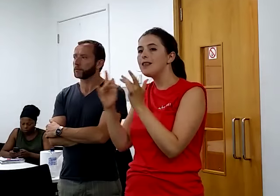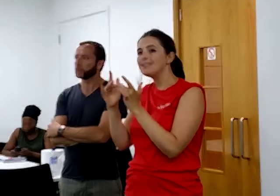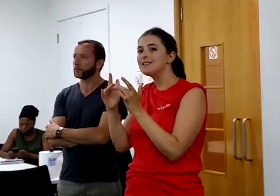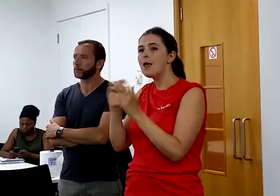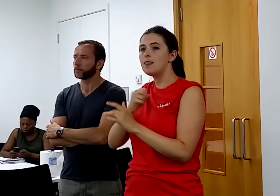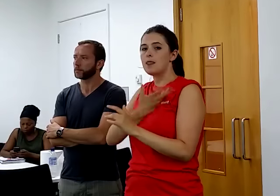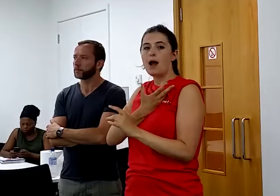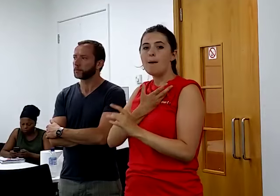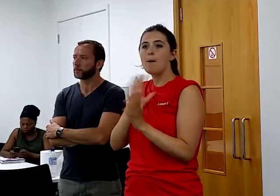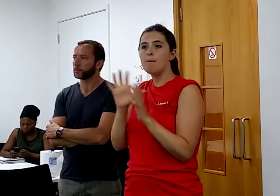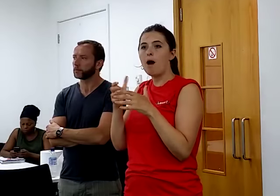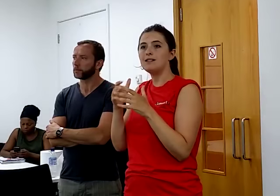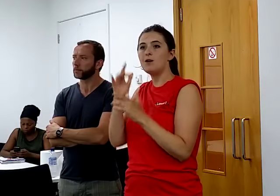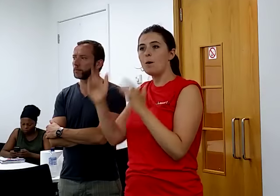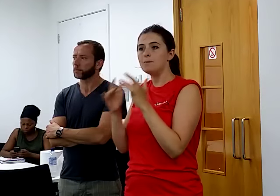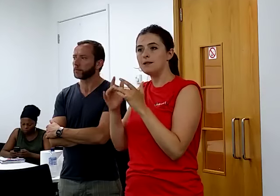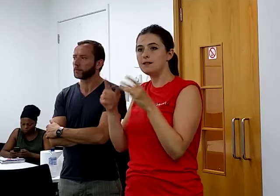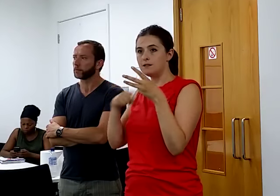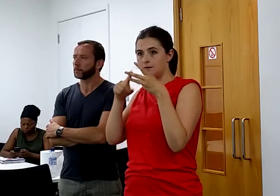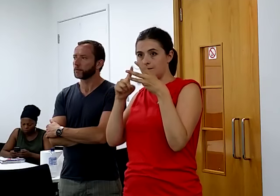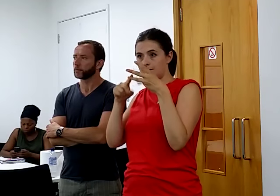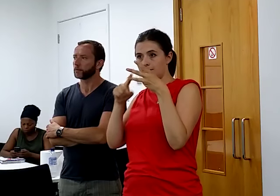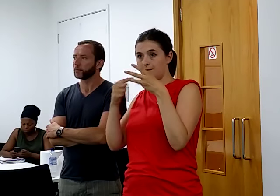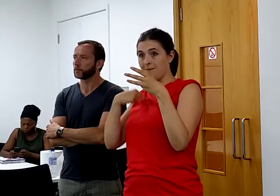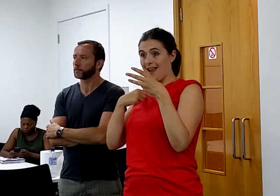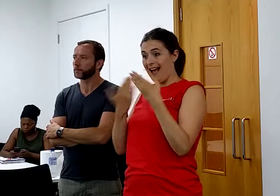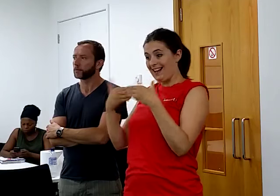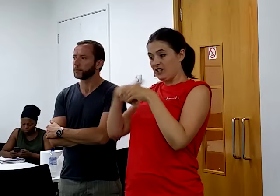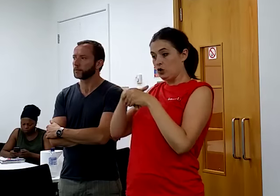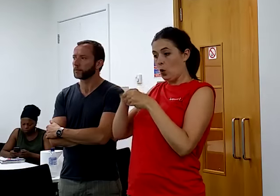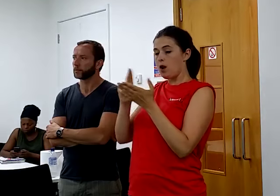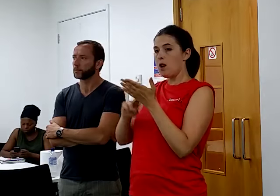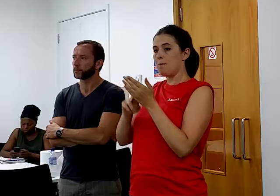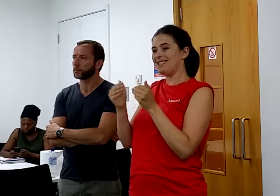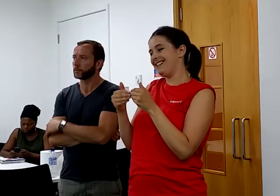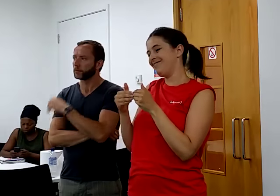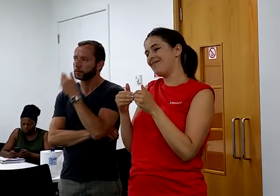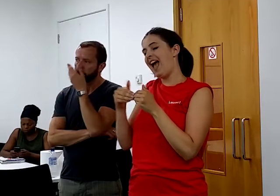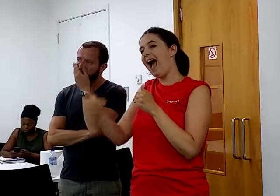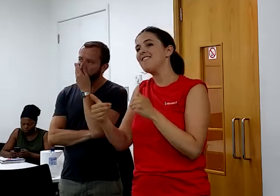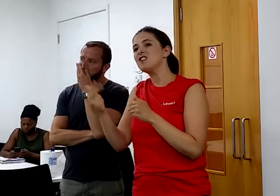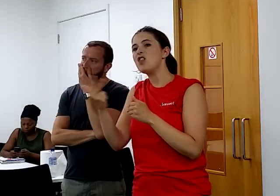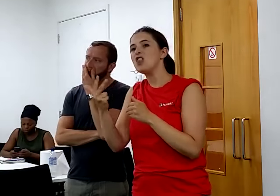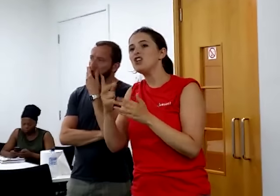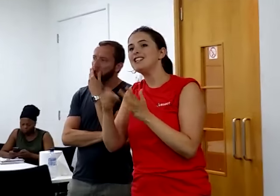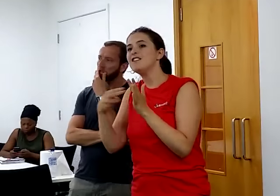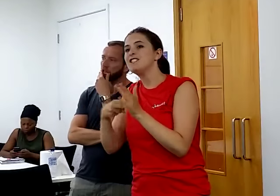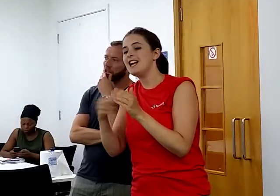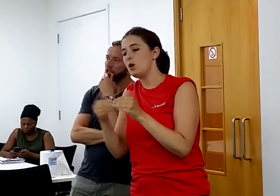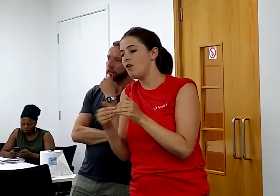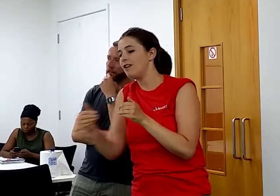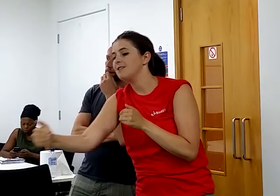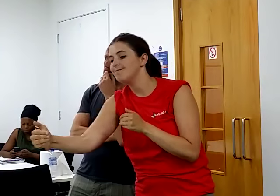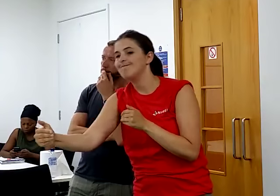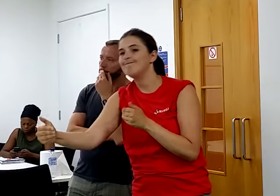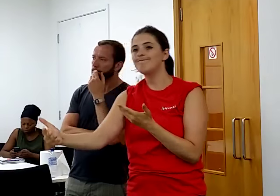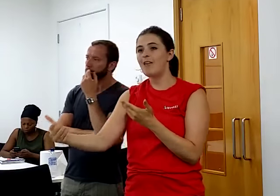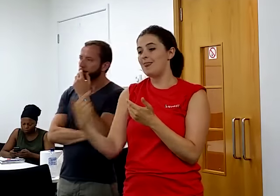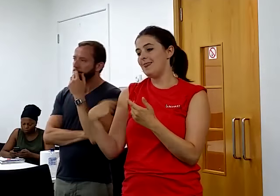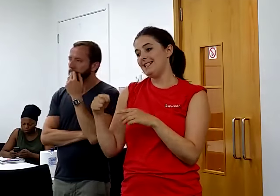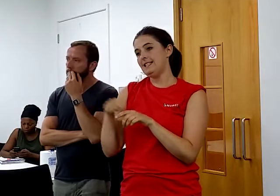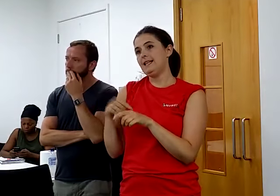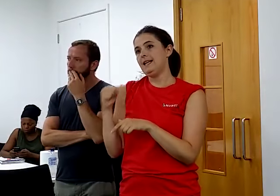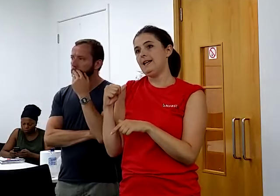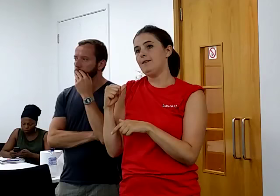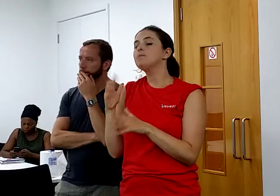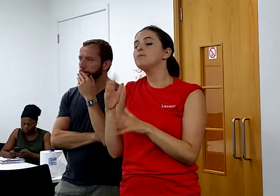website. Option three, I joined Nugsley after the 13th of January 2016.